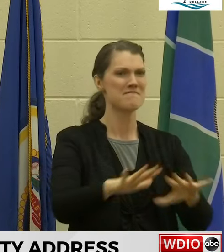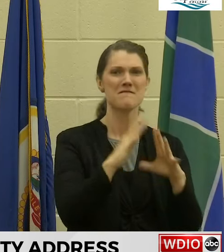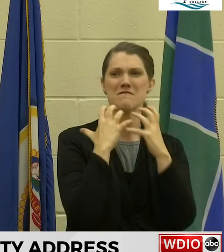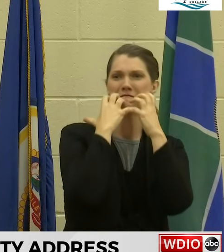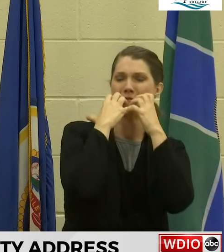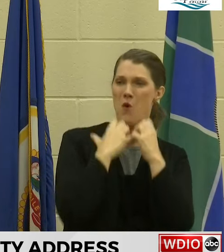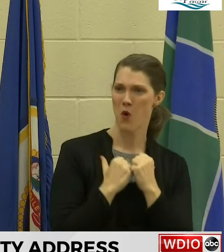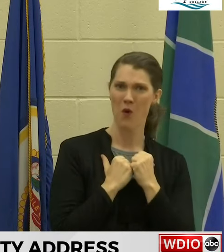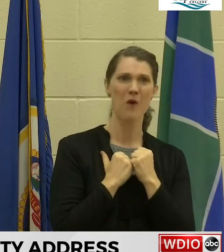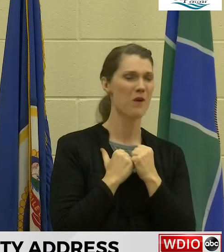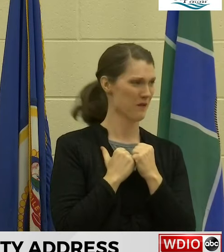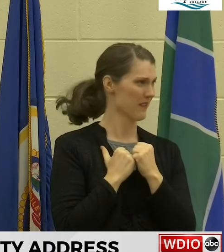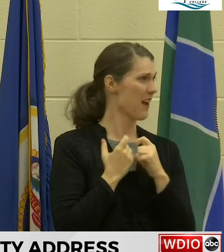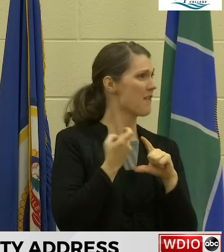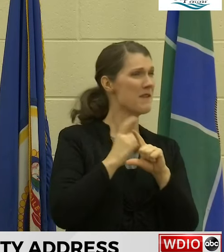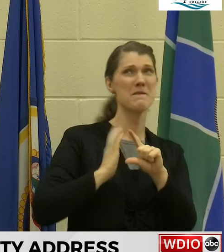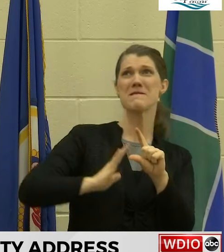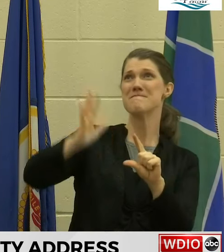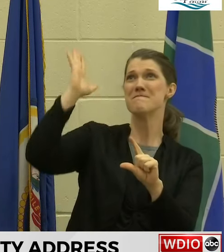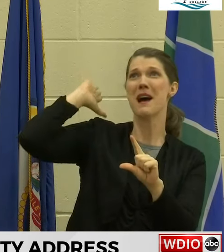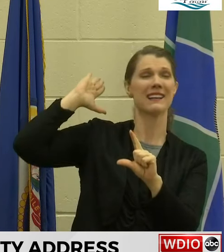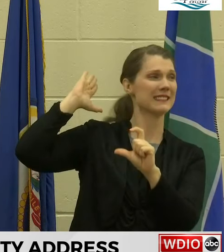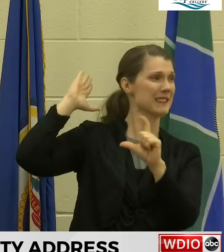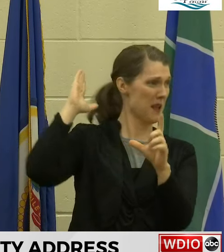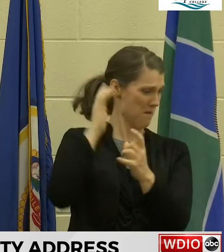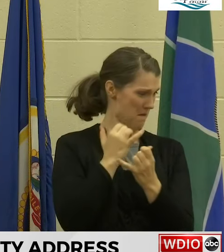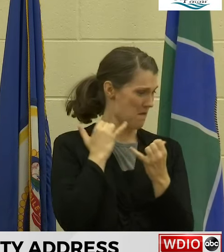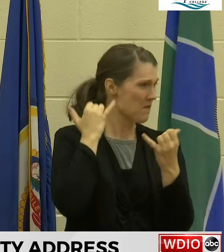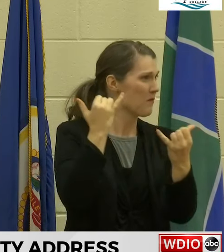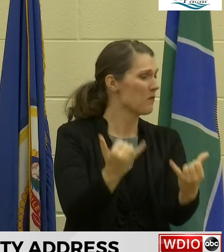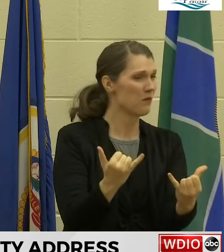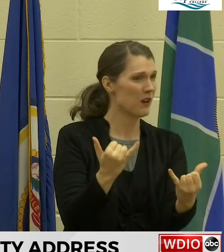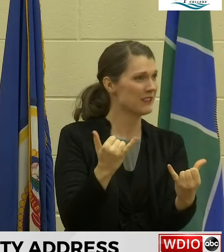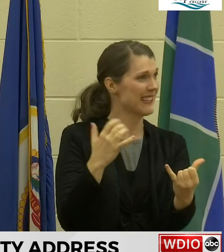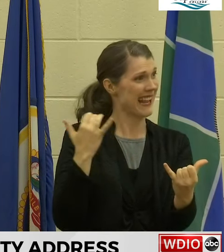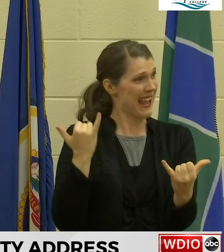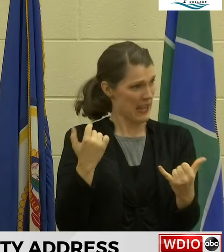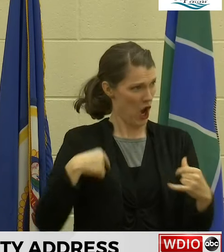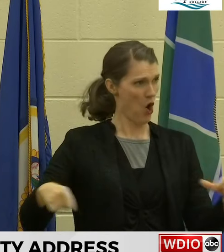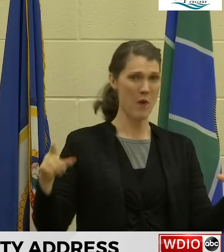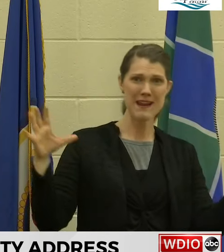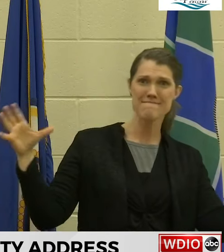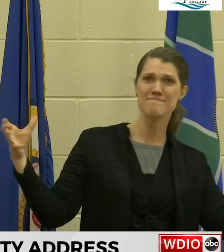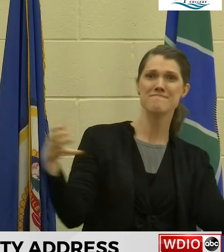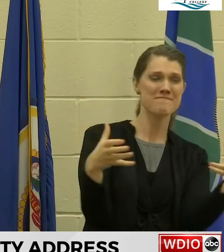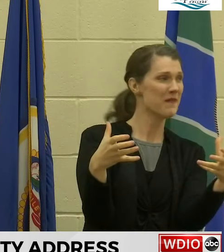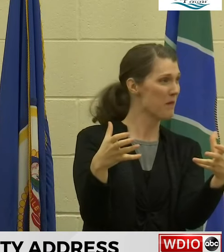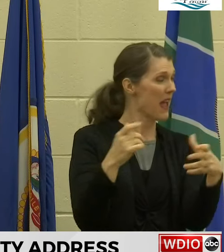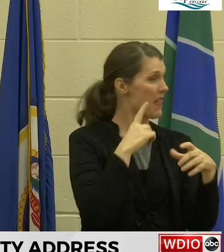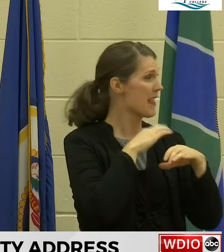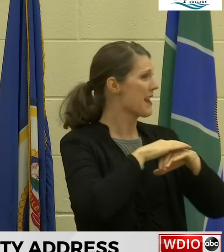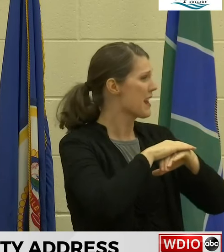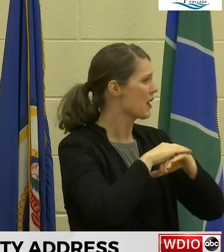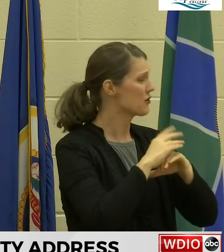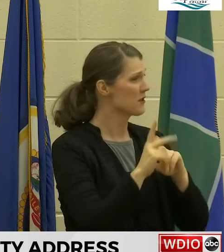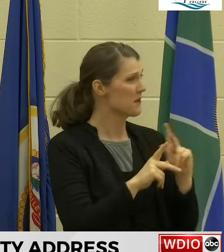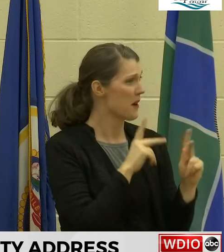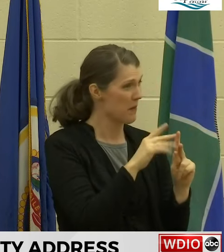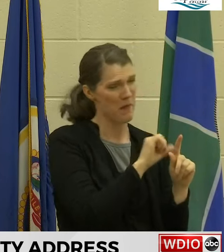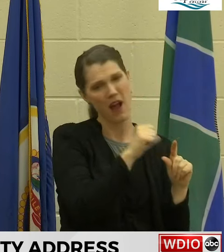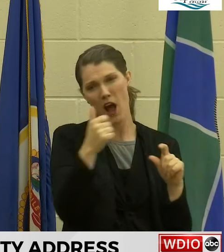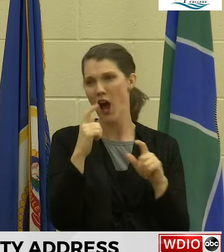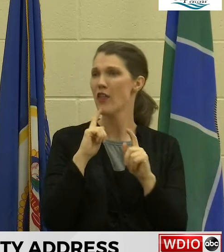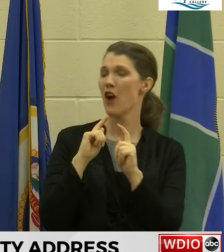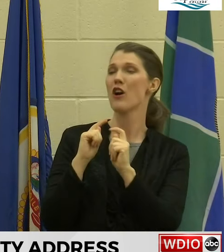land, both past and present, on which we meet today, the Anishinaabe peoples and other